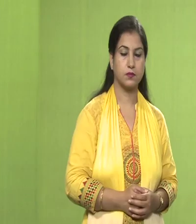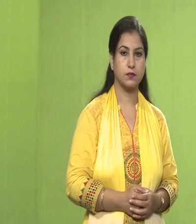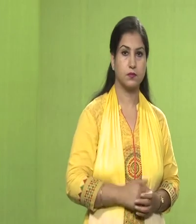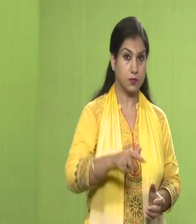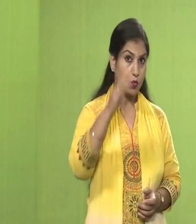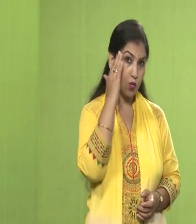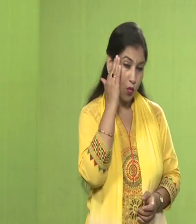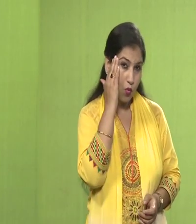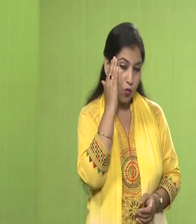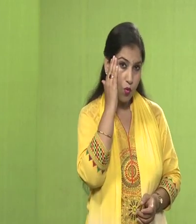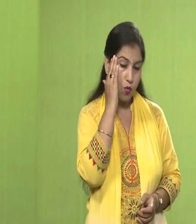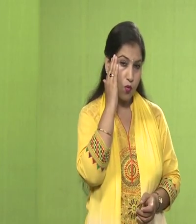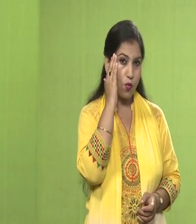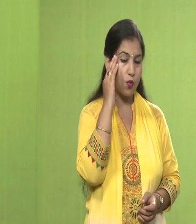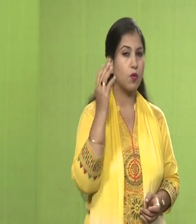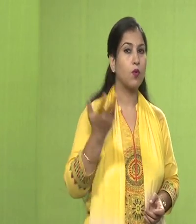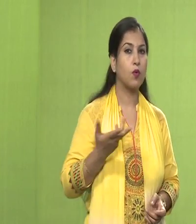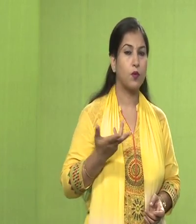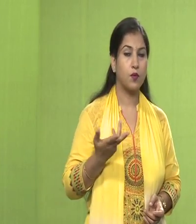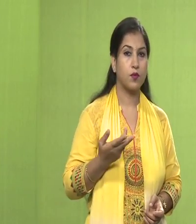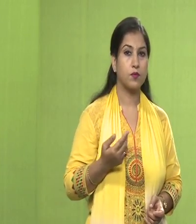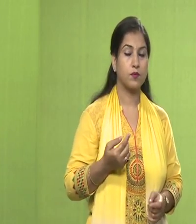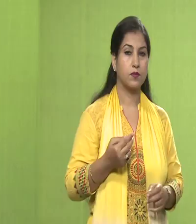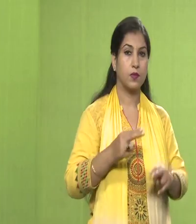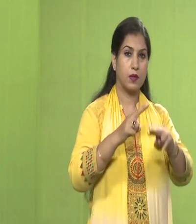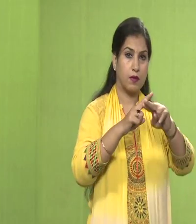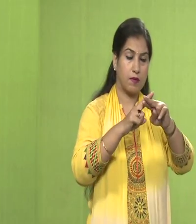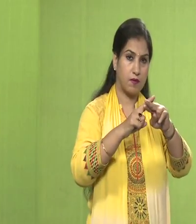Do you know that Ferdinand